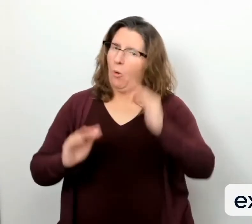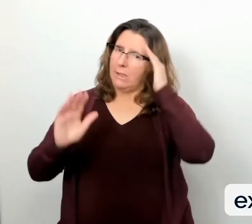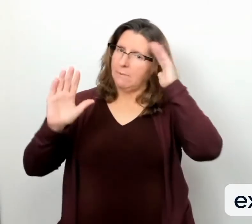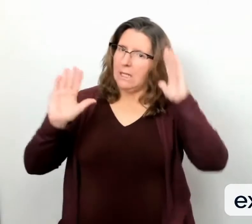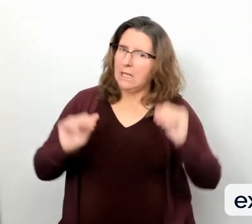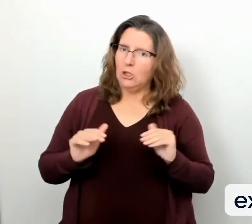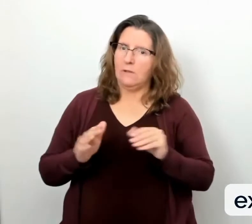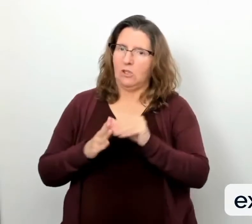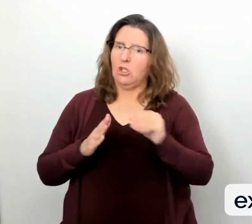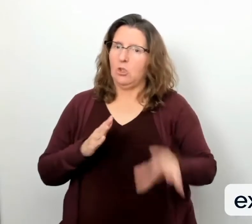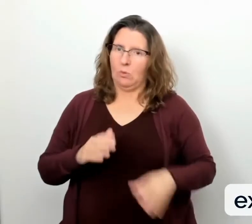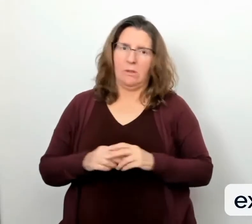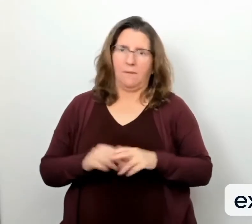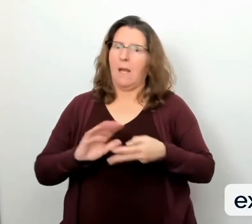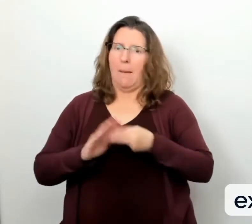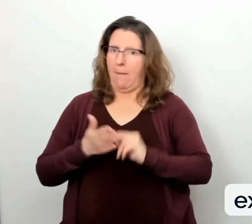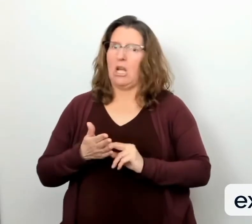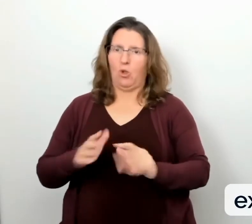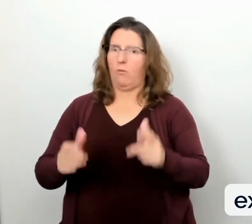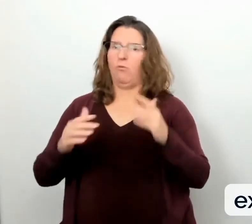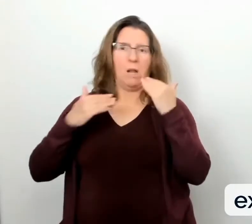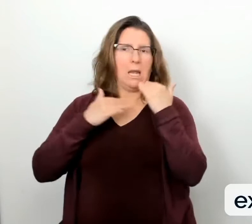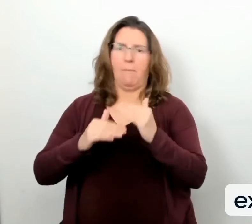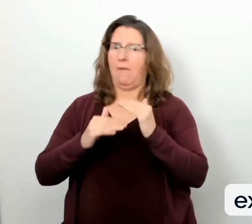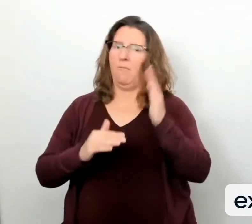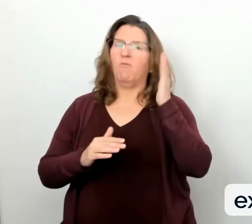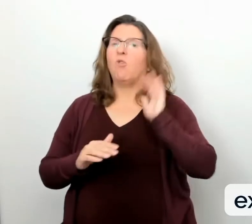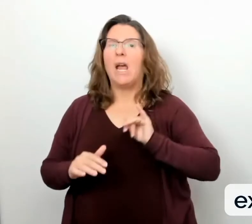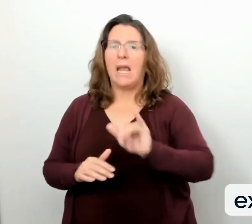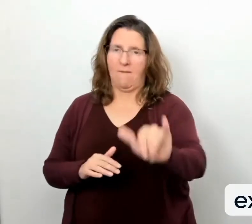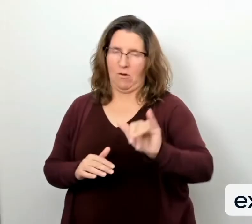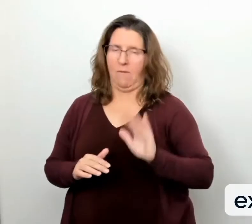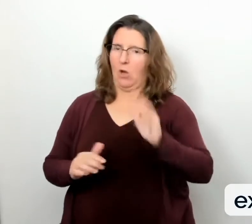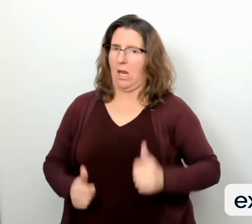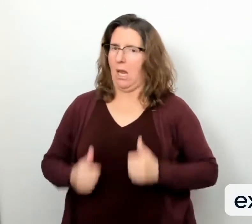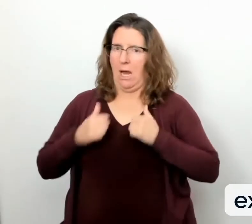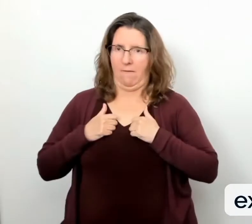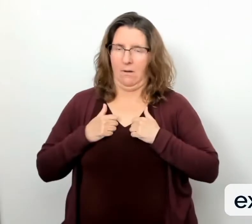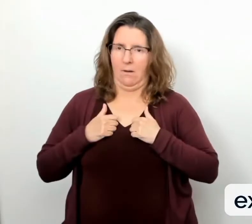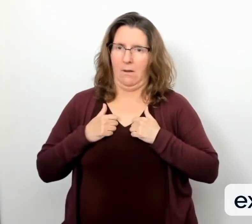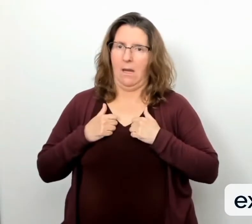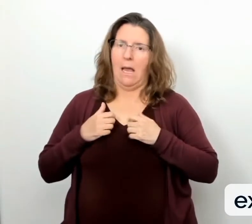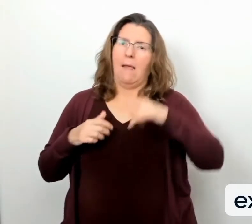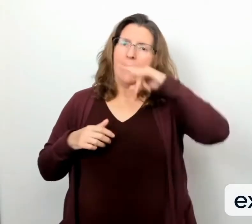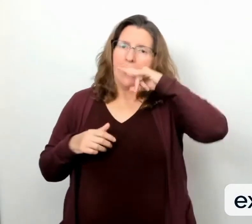If we have low expectations for our students, we will limit their potential forever.